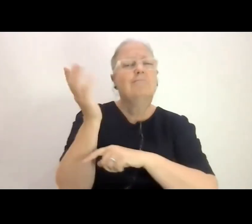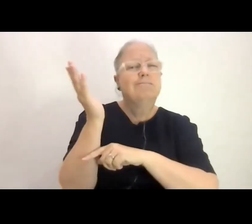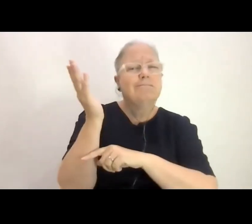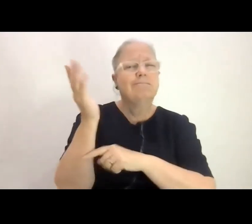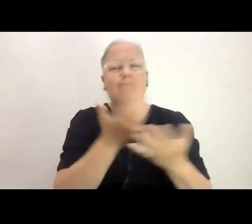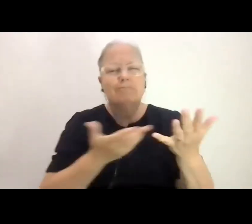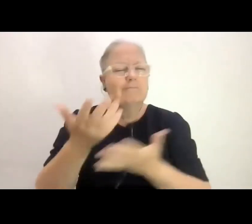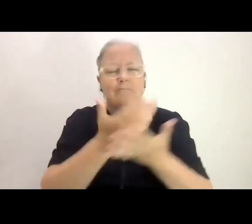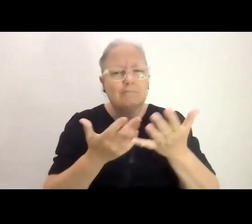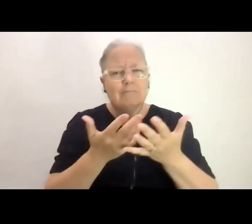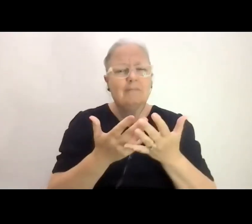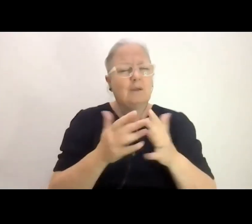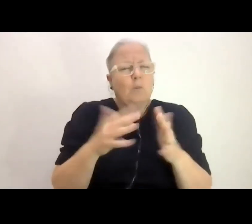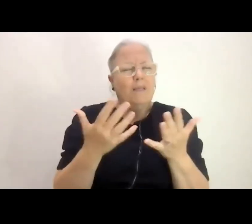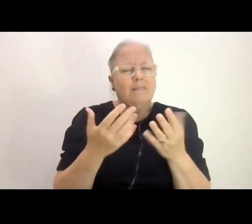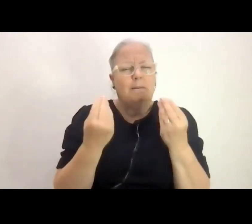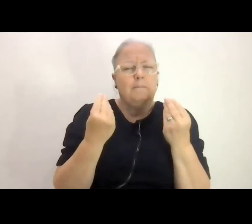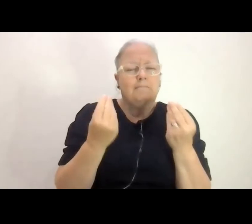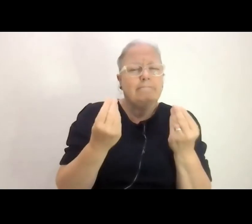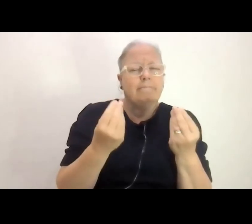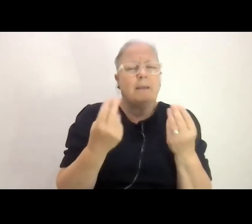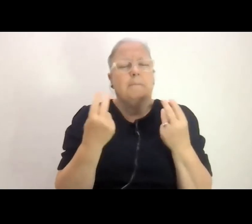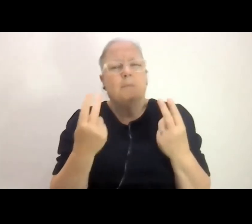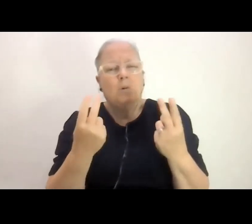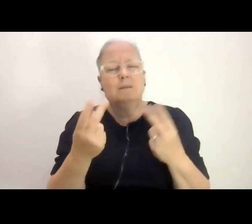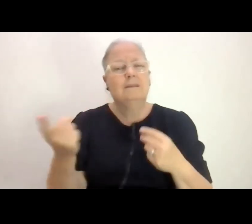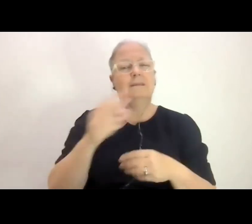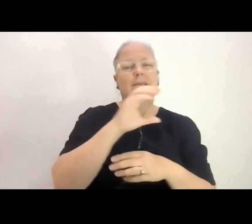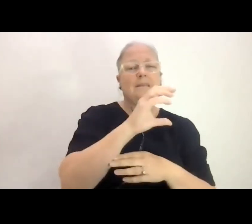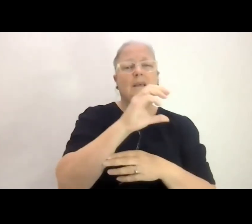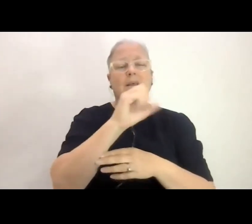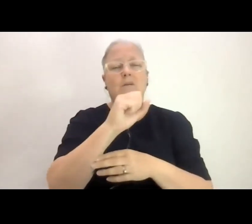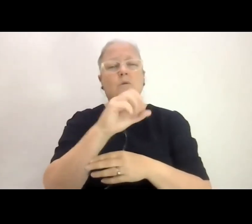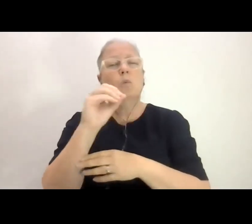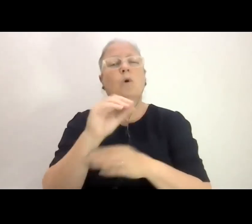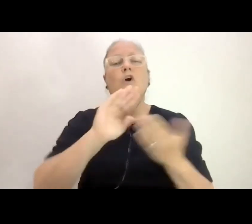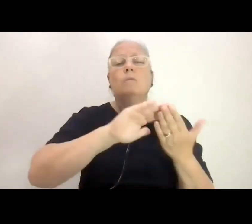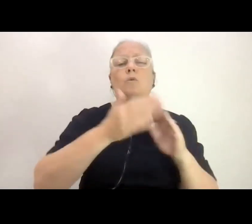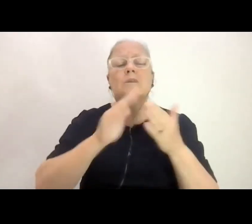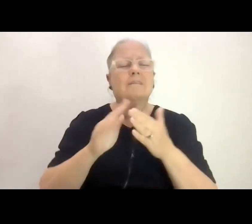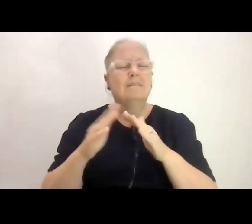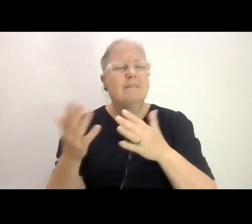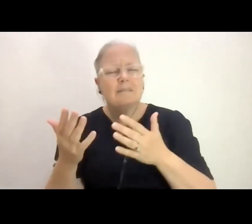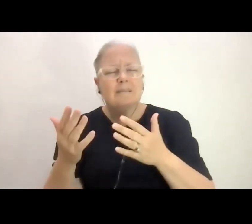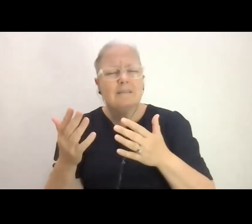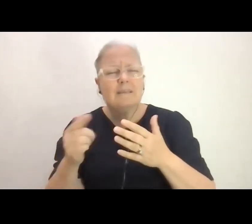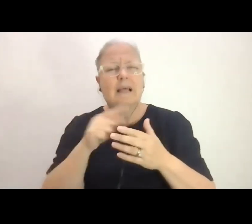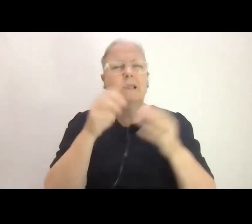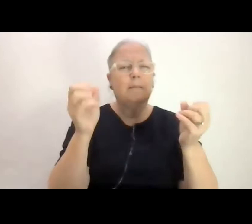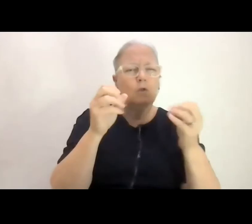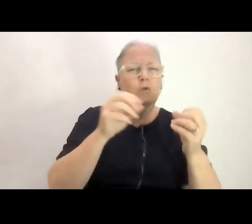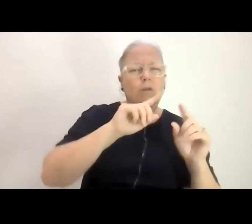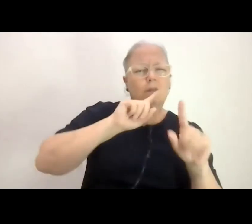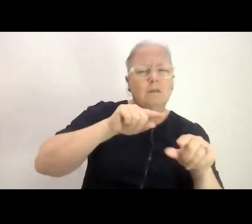society is with pandemic response and just public health response in general, and really have all of the participants